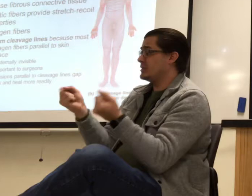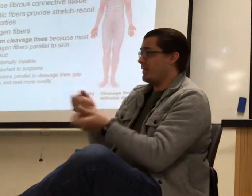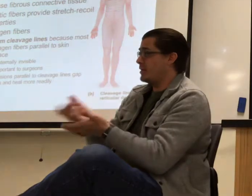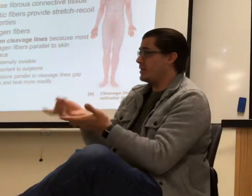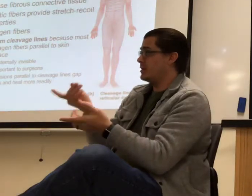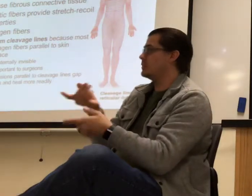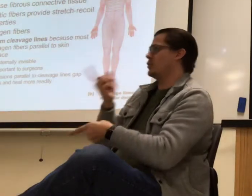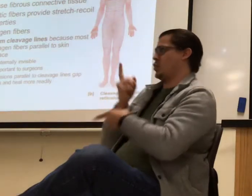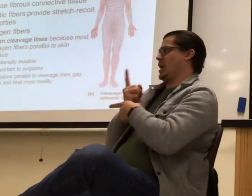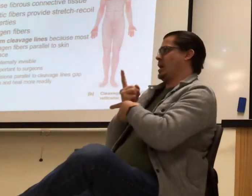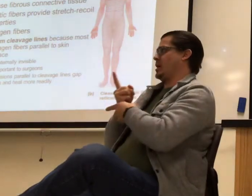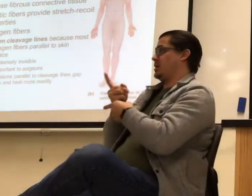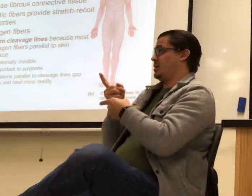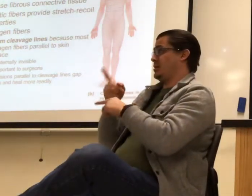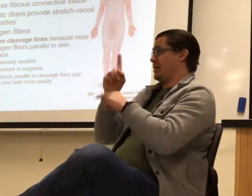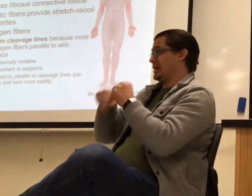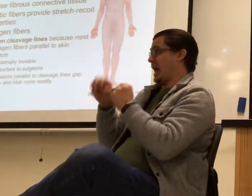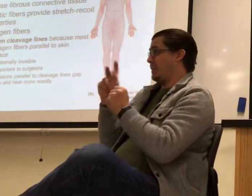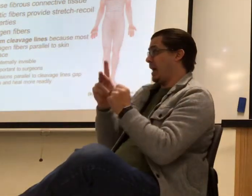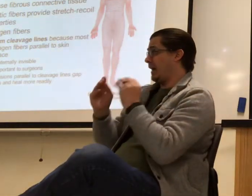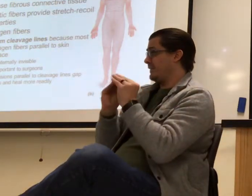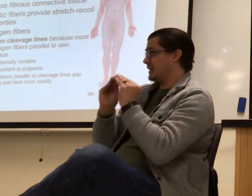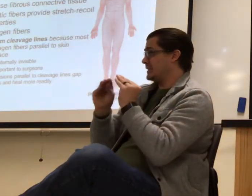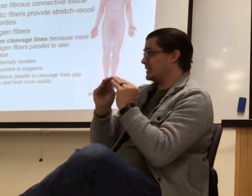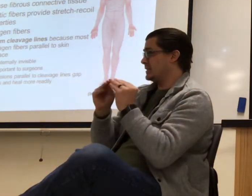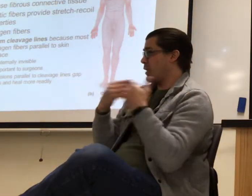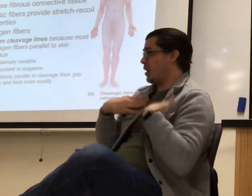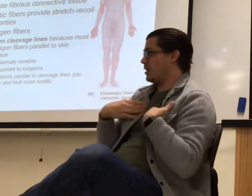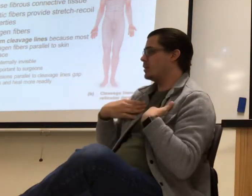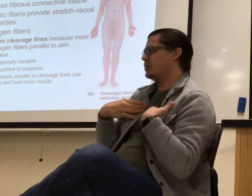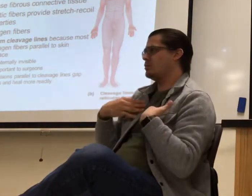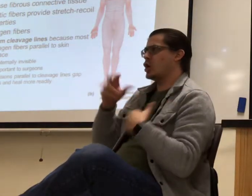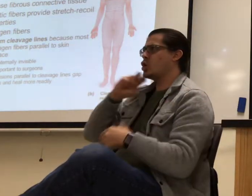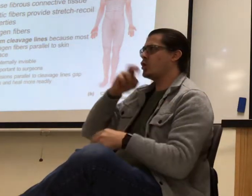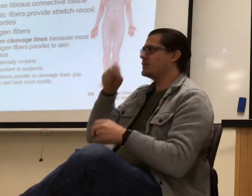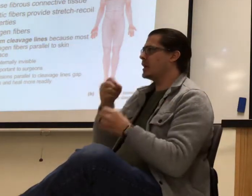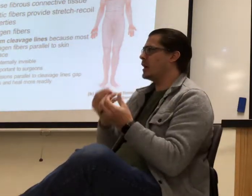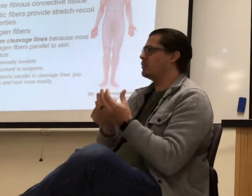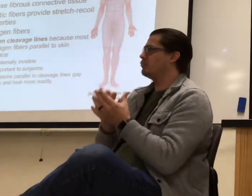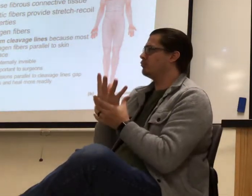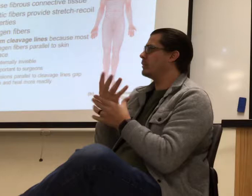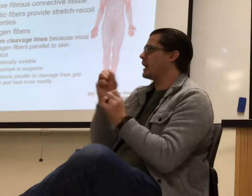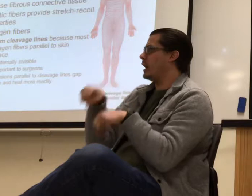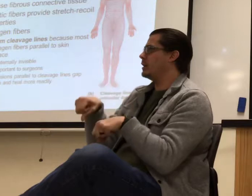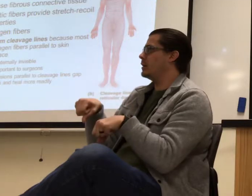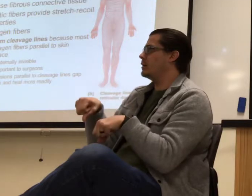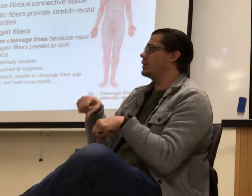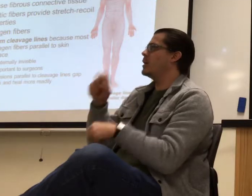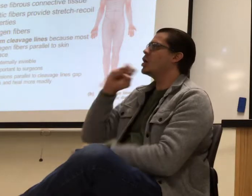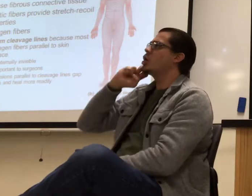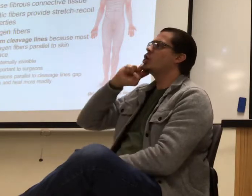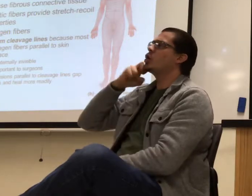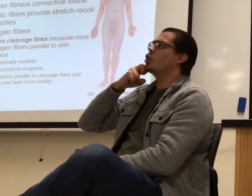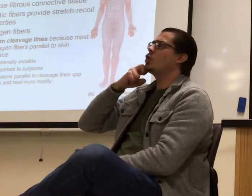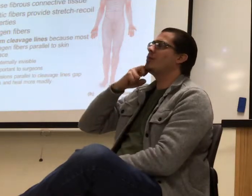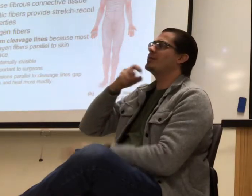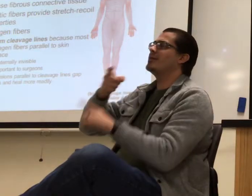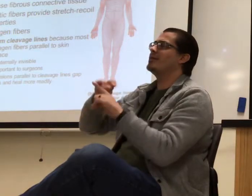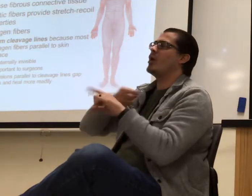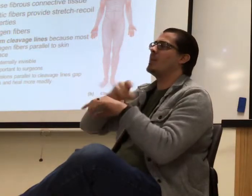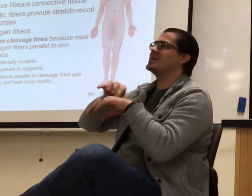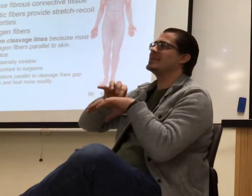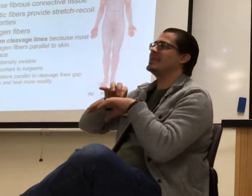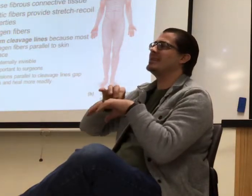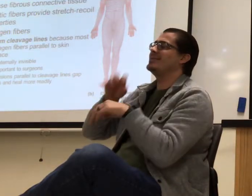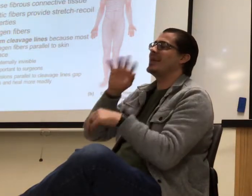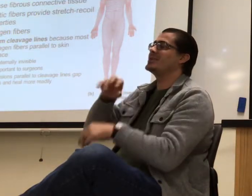That's right. There's no way to get it back, right? Nerves can regenerate. the thing about the nerves that we see in the skin is they're